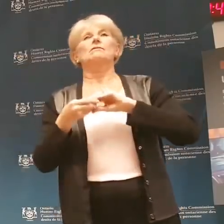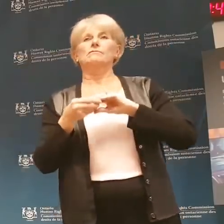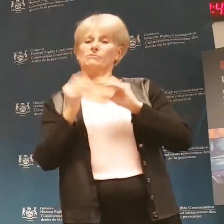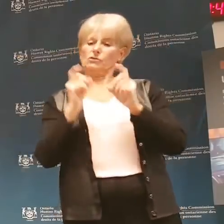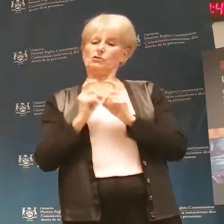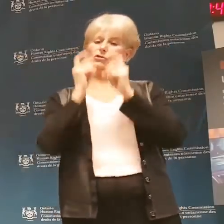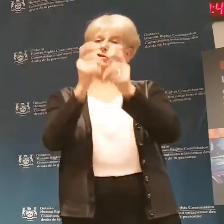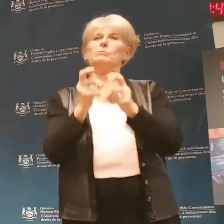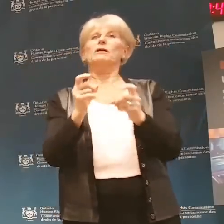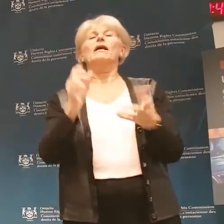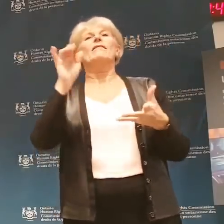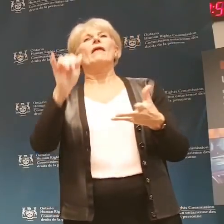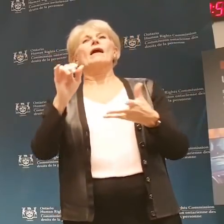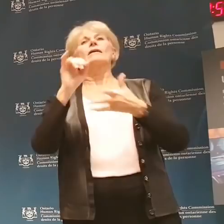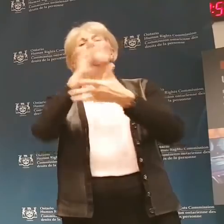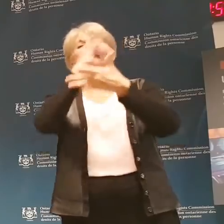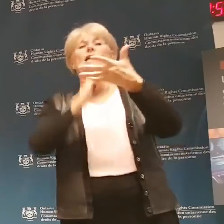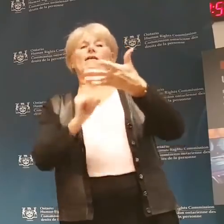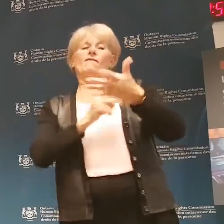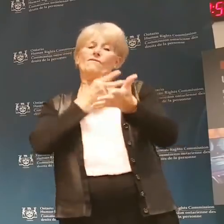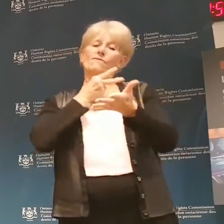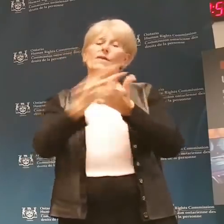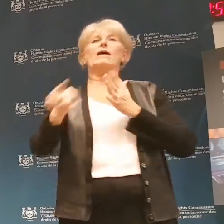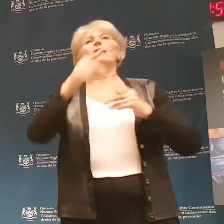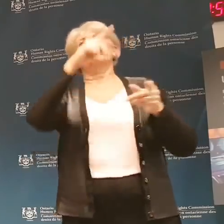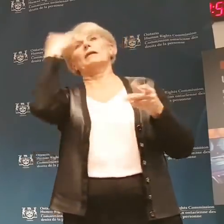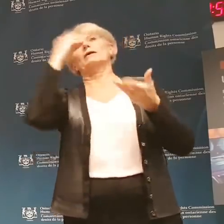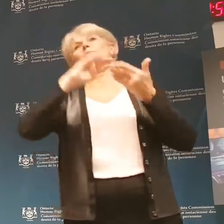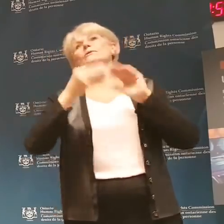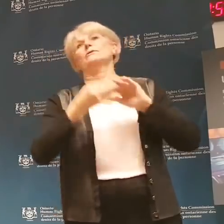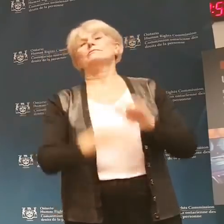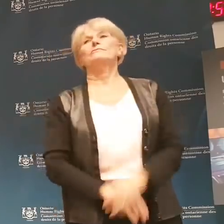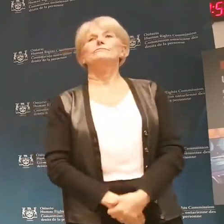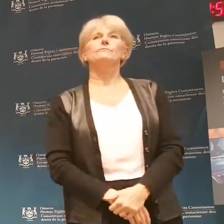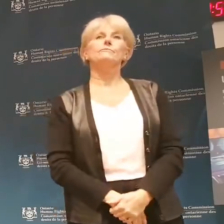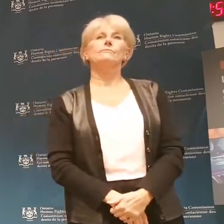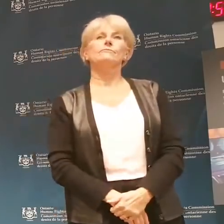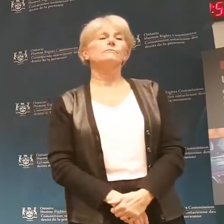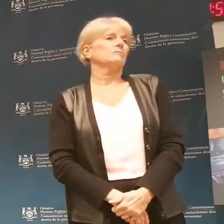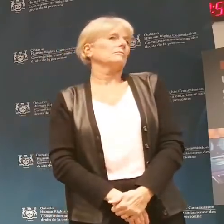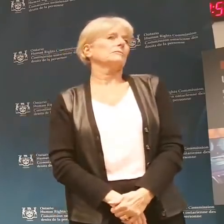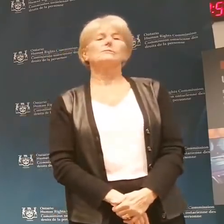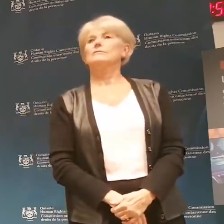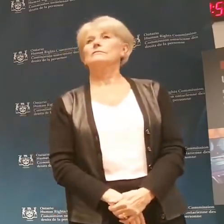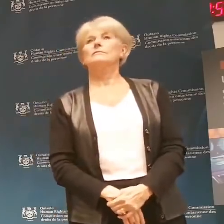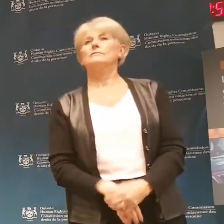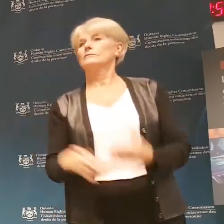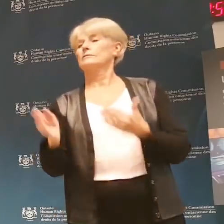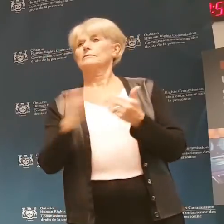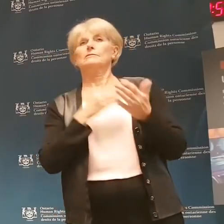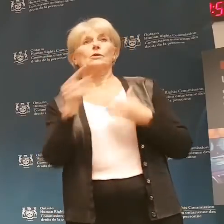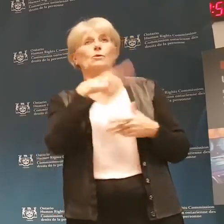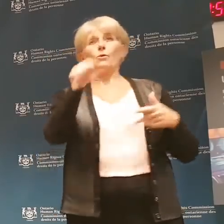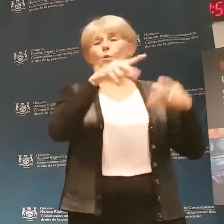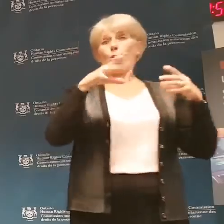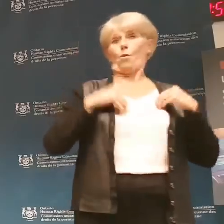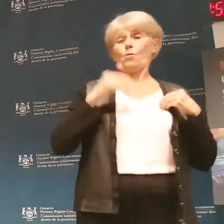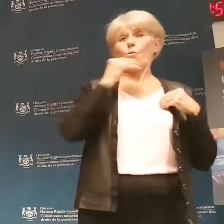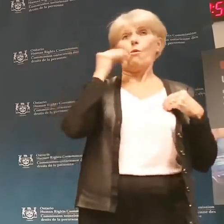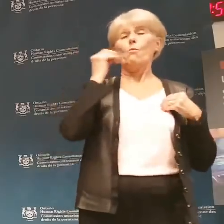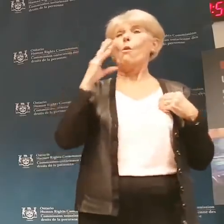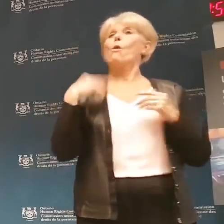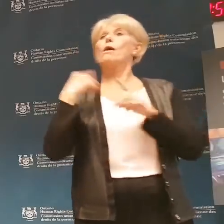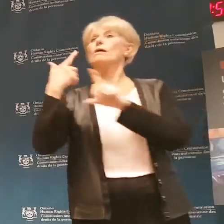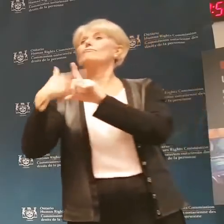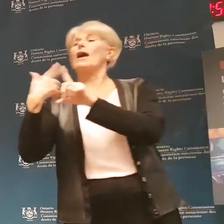to the designed failure of the black community. Whether you are a homeowner or a